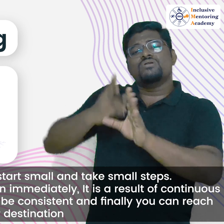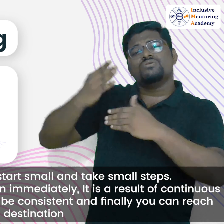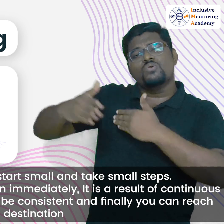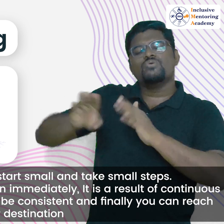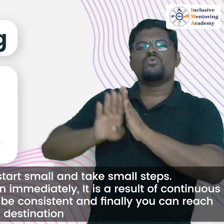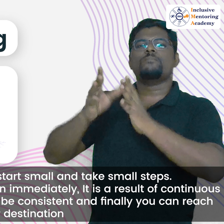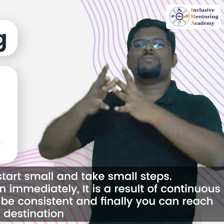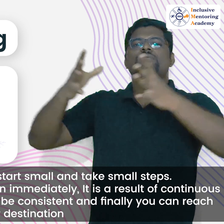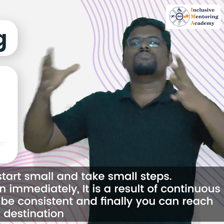destination.